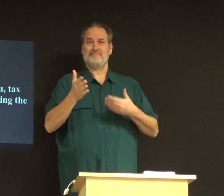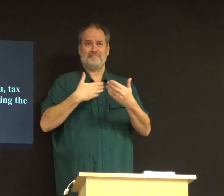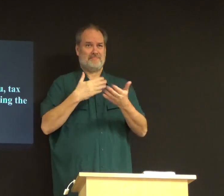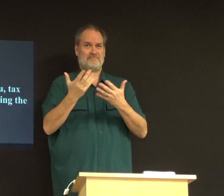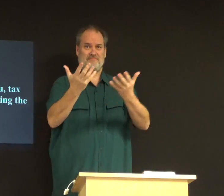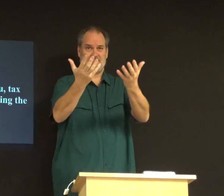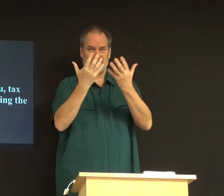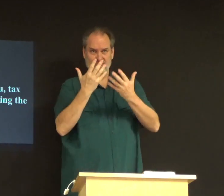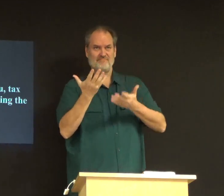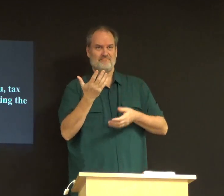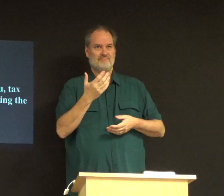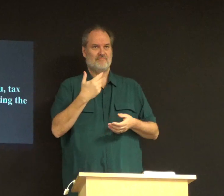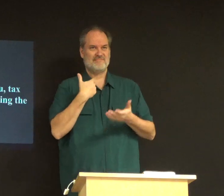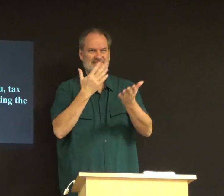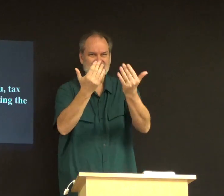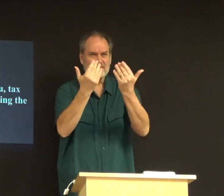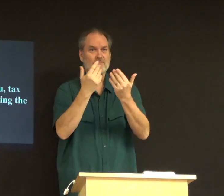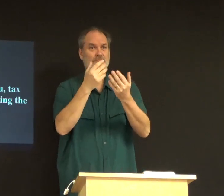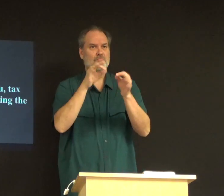couple. And then the outward